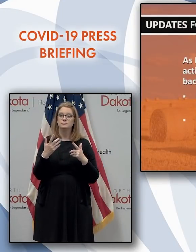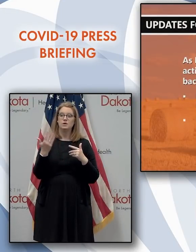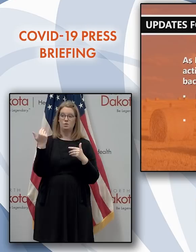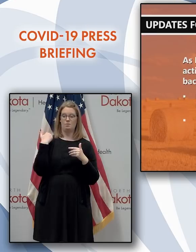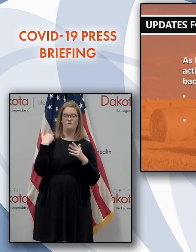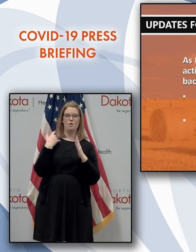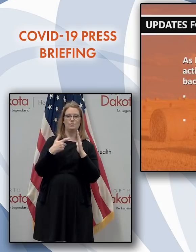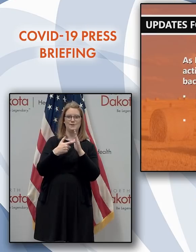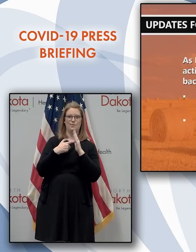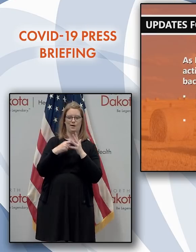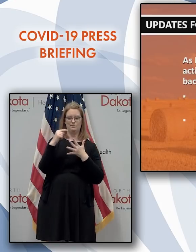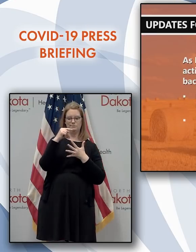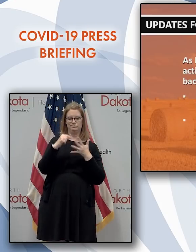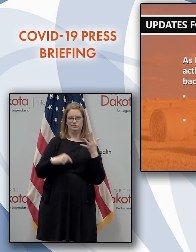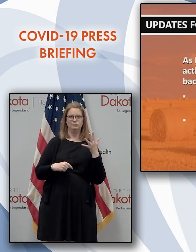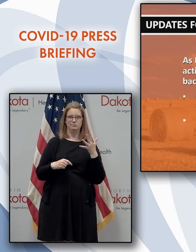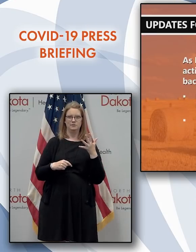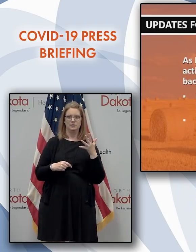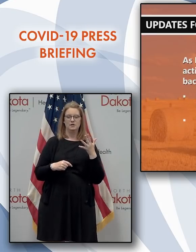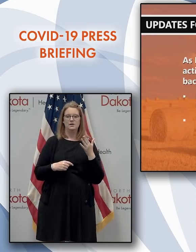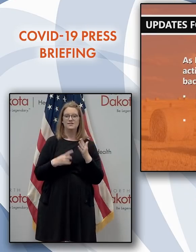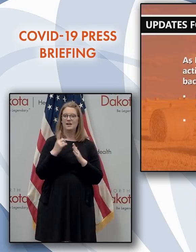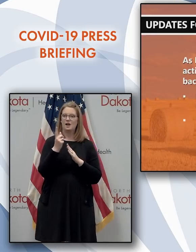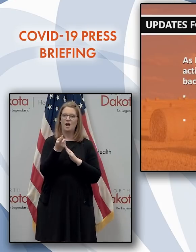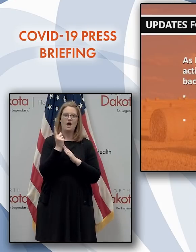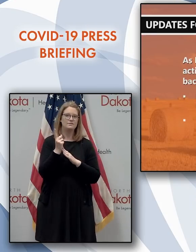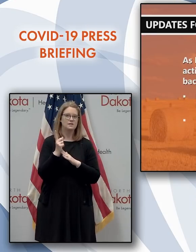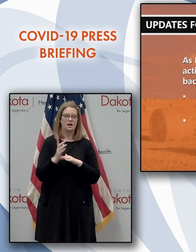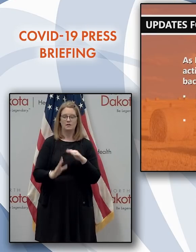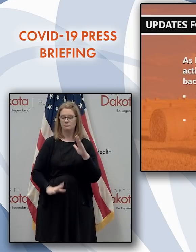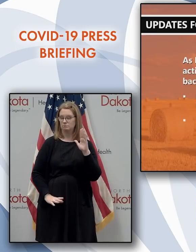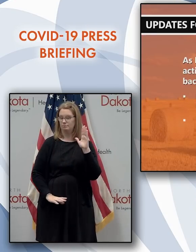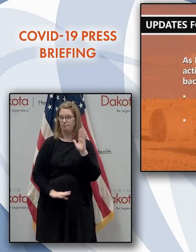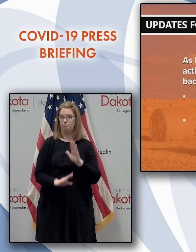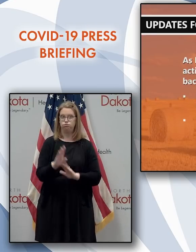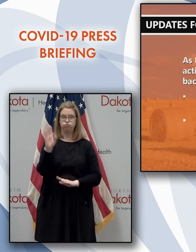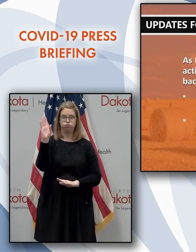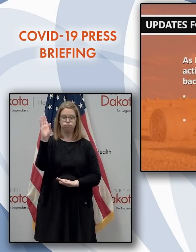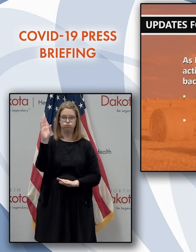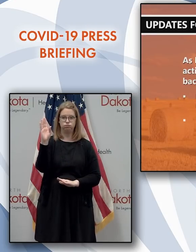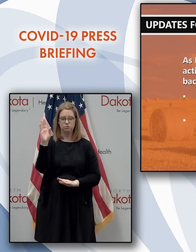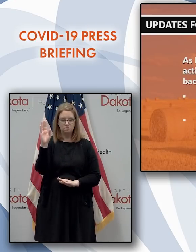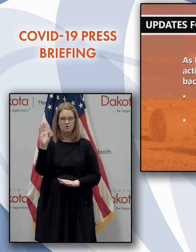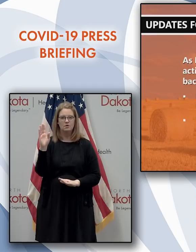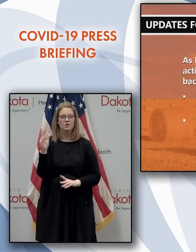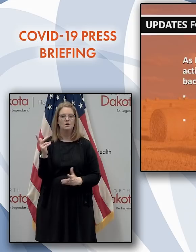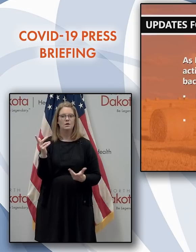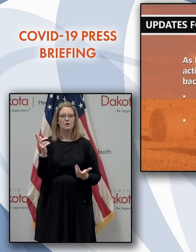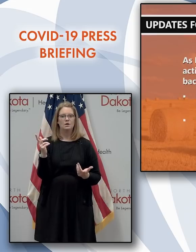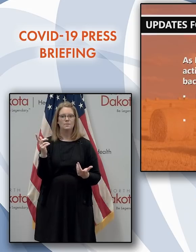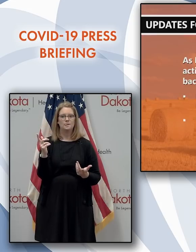required before, because during this crush of activity happening that we were driving through COVID,